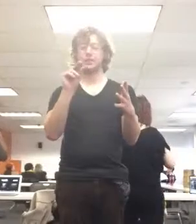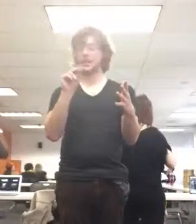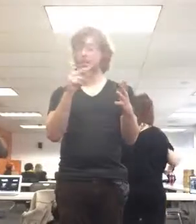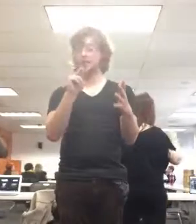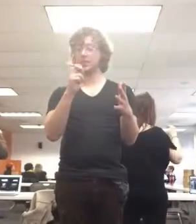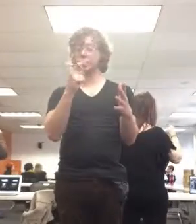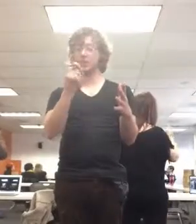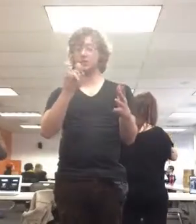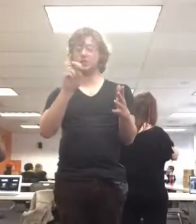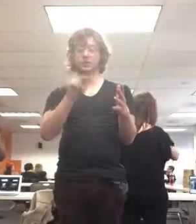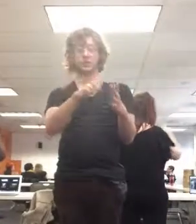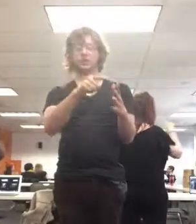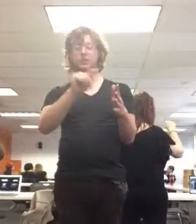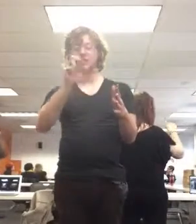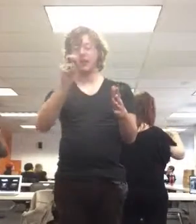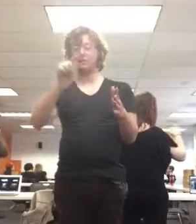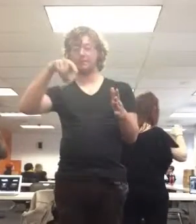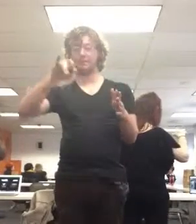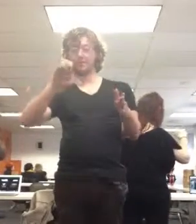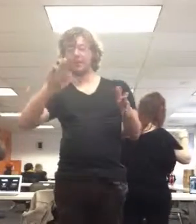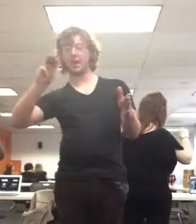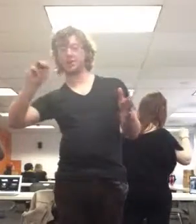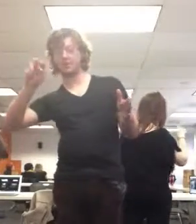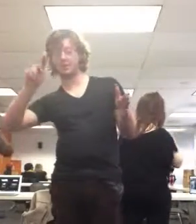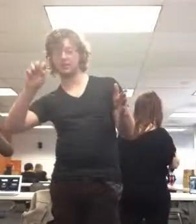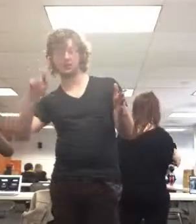comment, questions, commands,